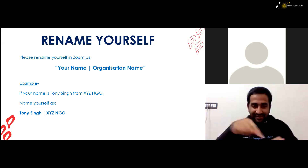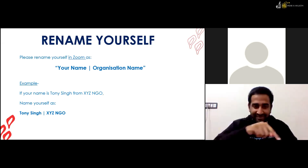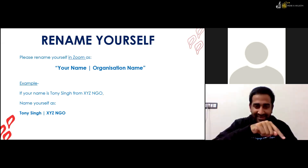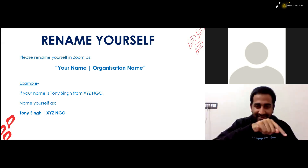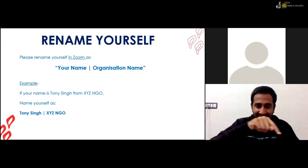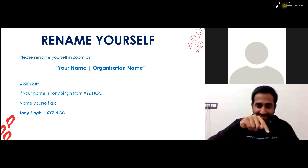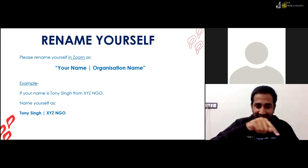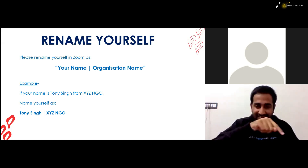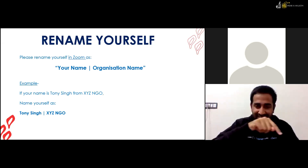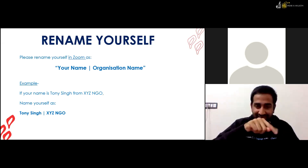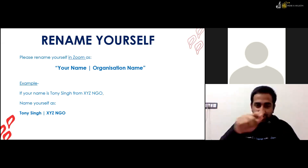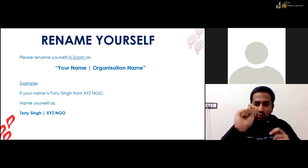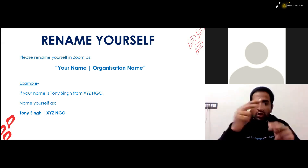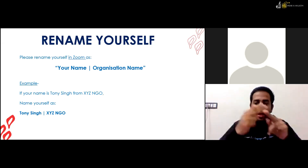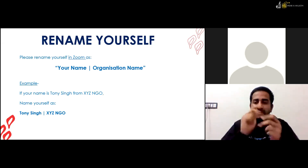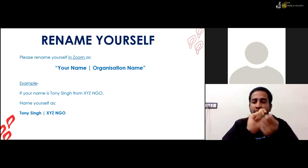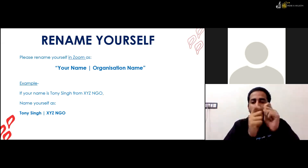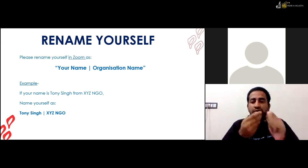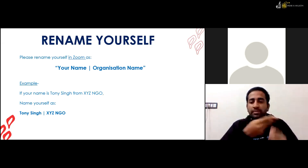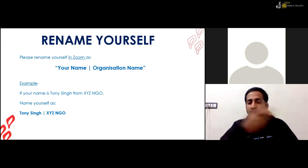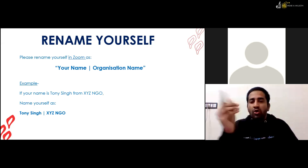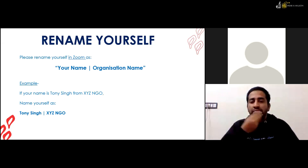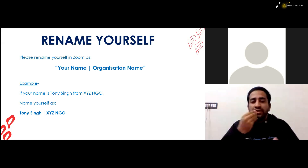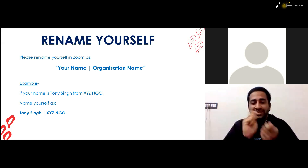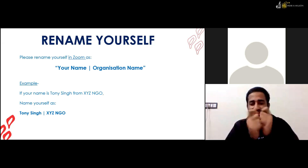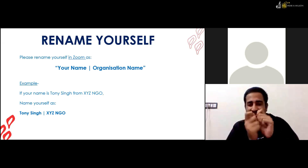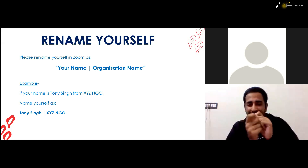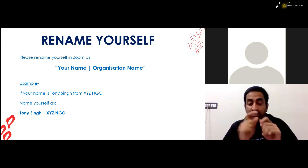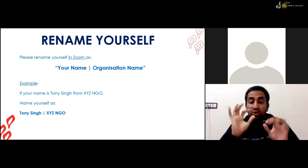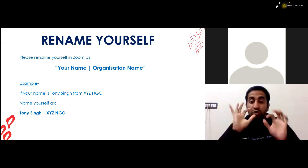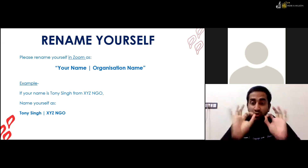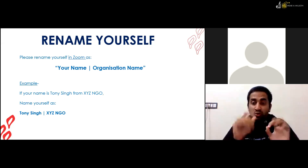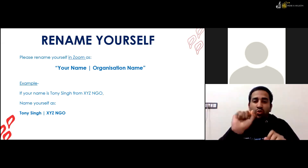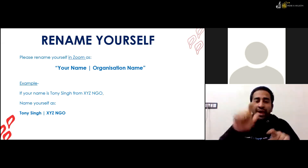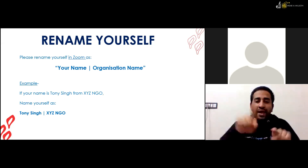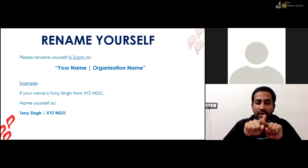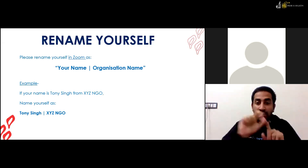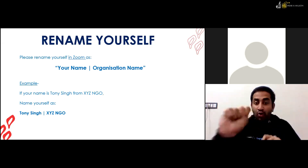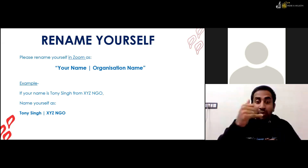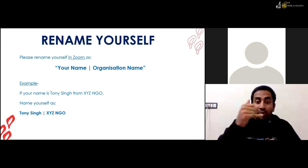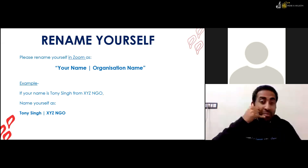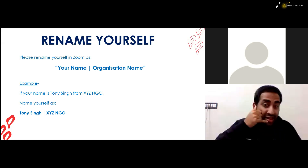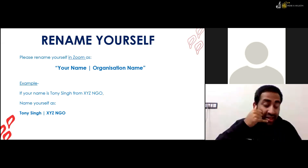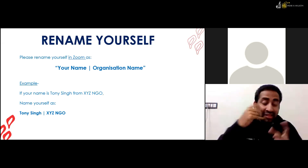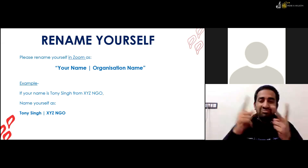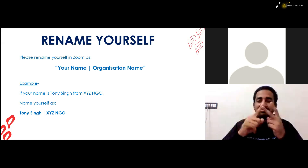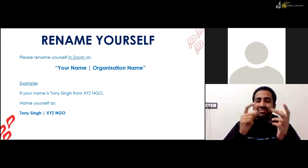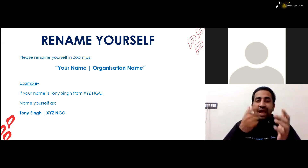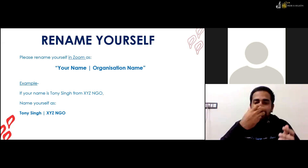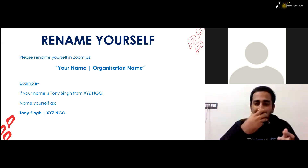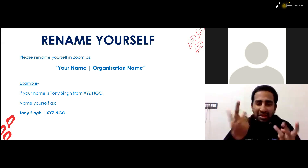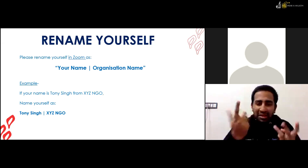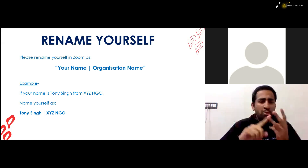Hello everyone. As you can see that the name has been mentioned on the Zoom account. Please rename